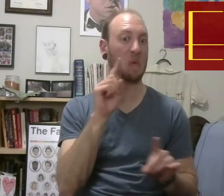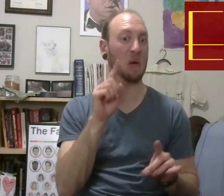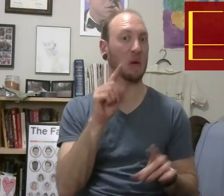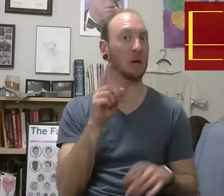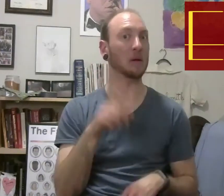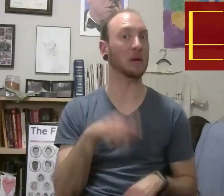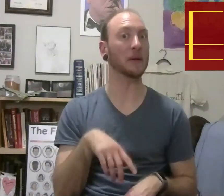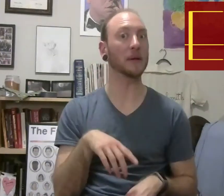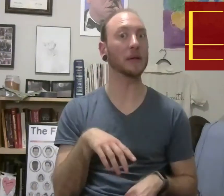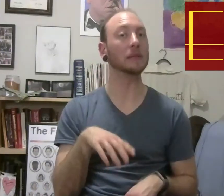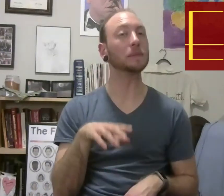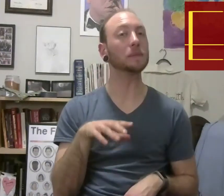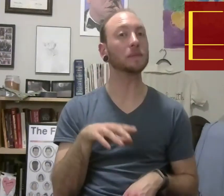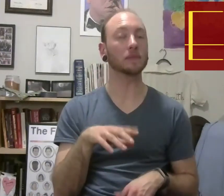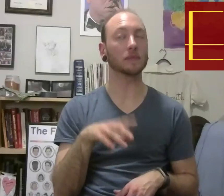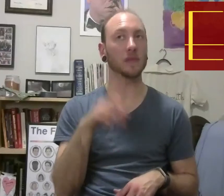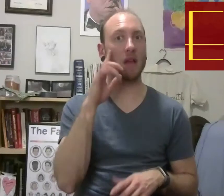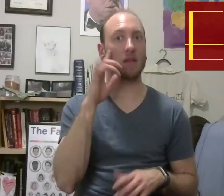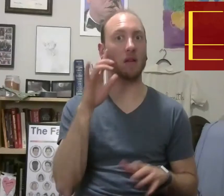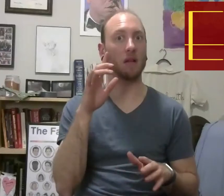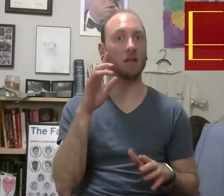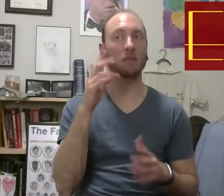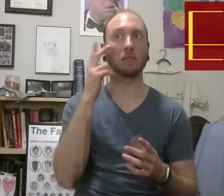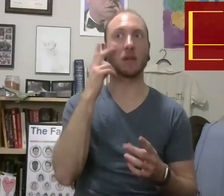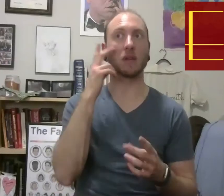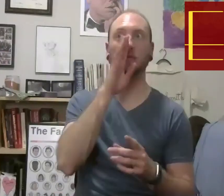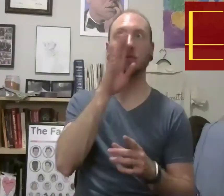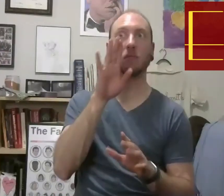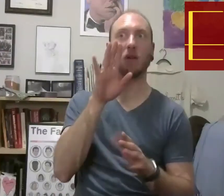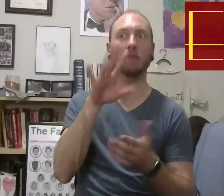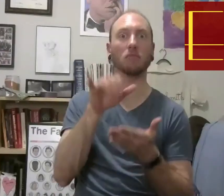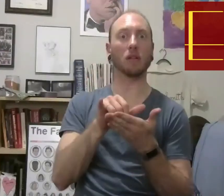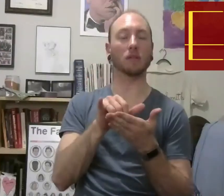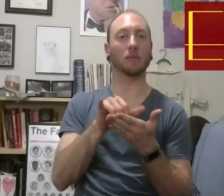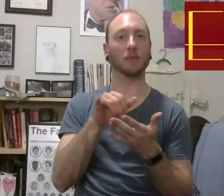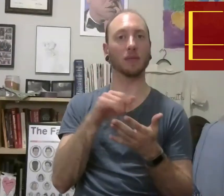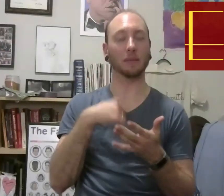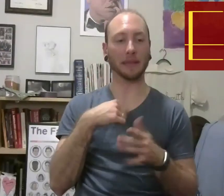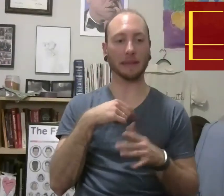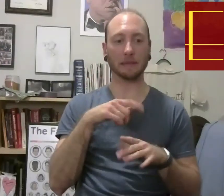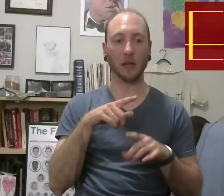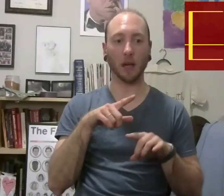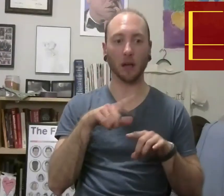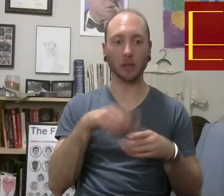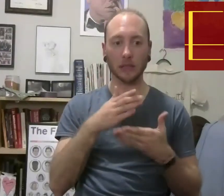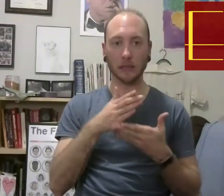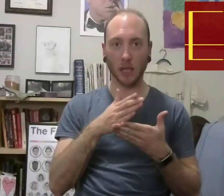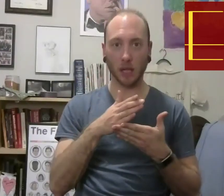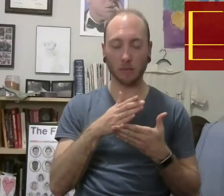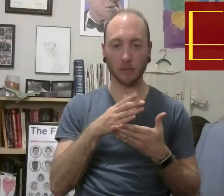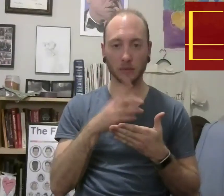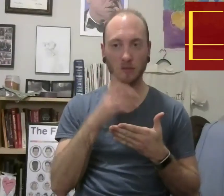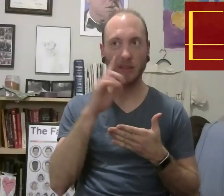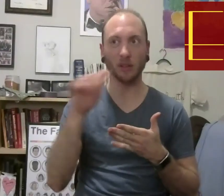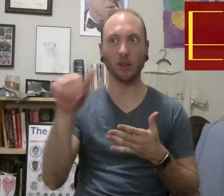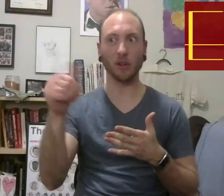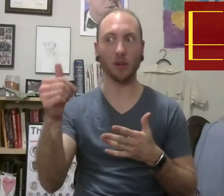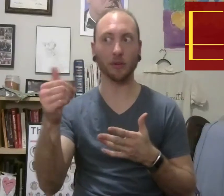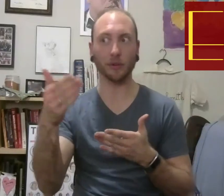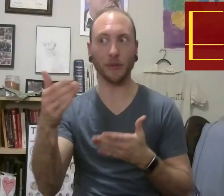There was just no way. I couldn't stop drinking. How could something else help me? How could something outside of me help me